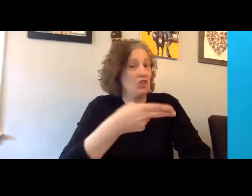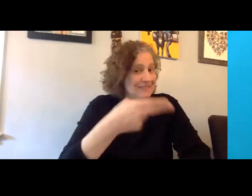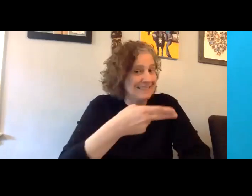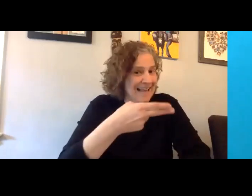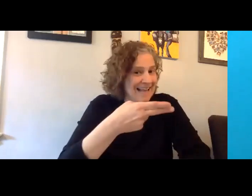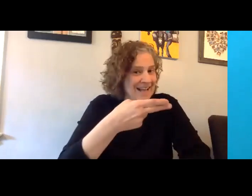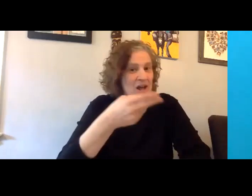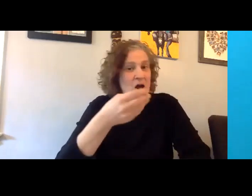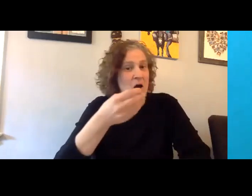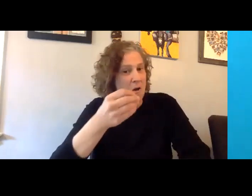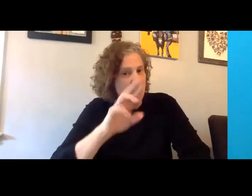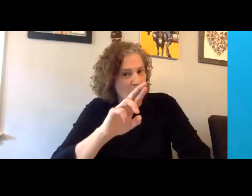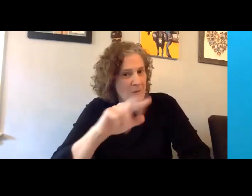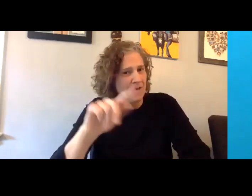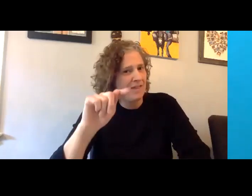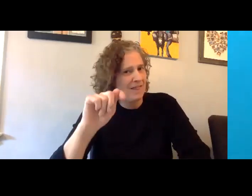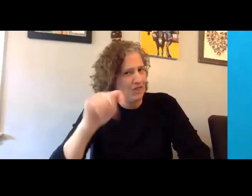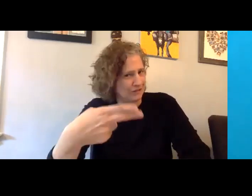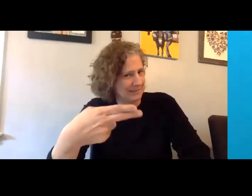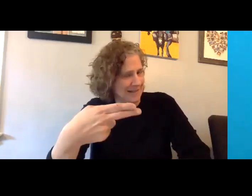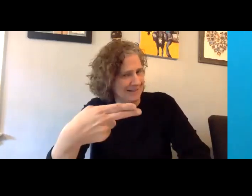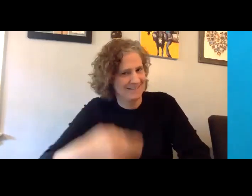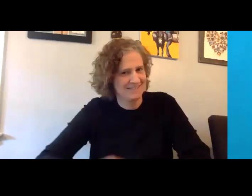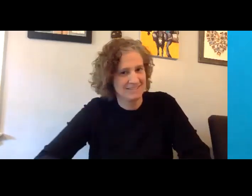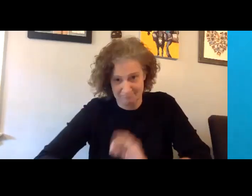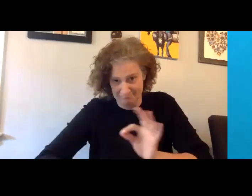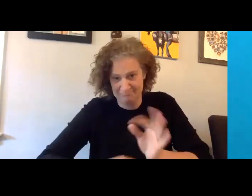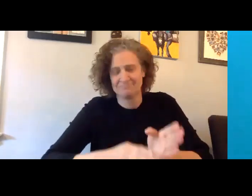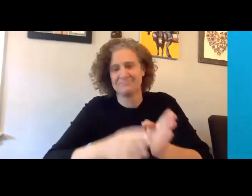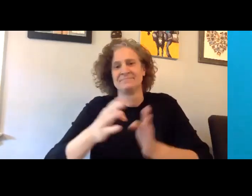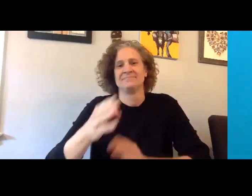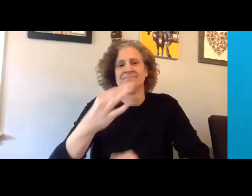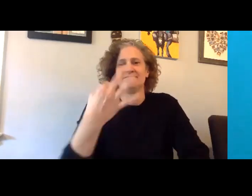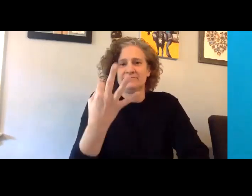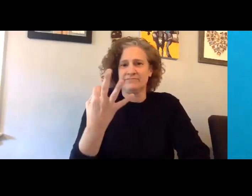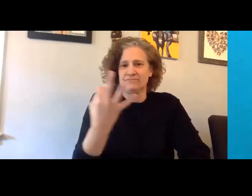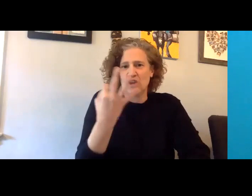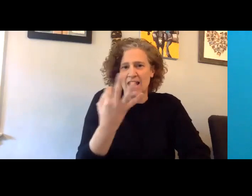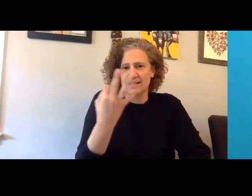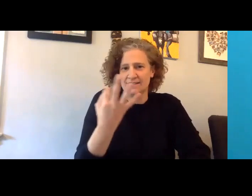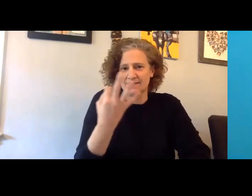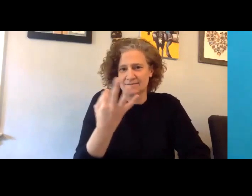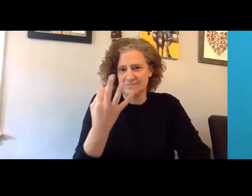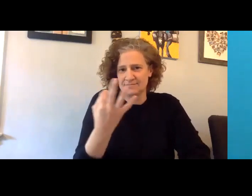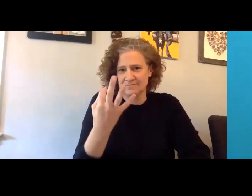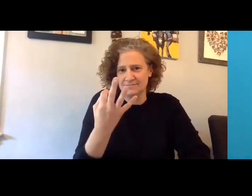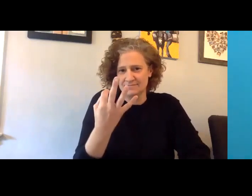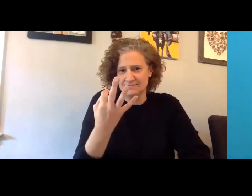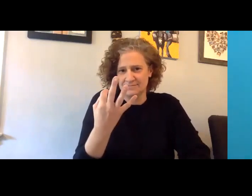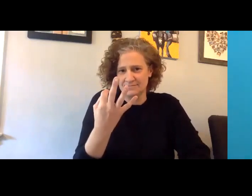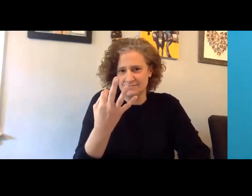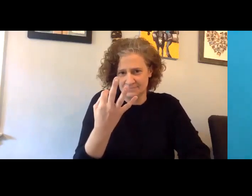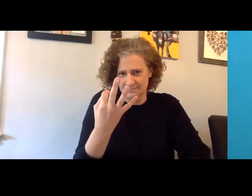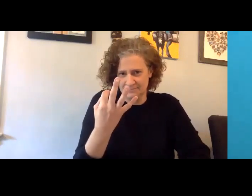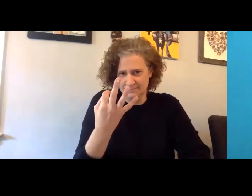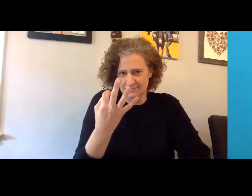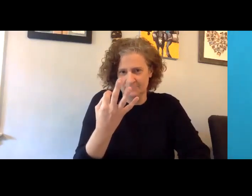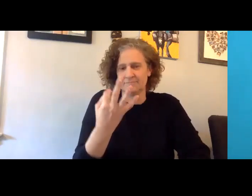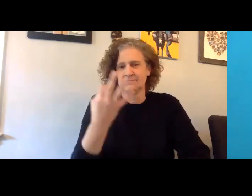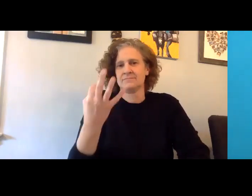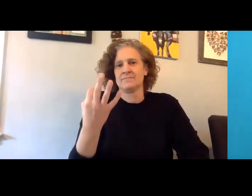really doing that at home. Thursday with the H in a circle or the TH is best. And then Friday with an F,